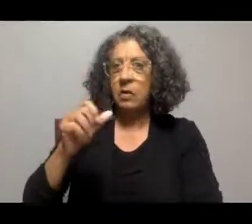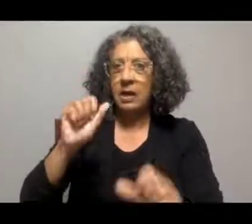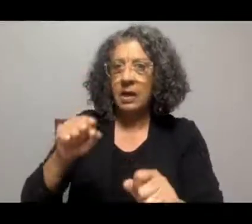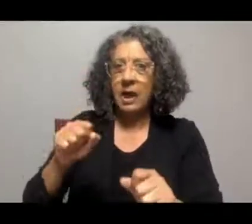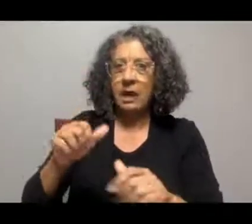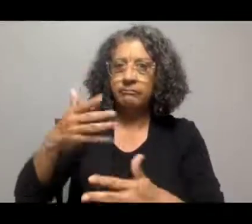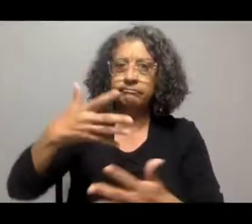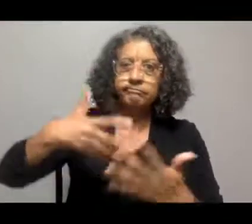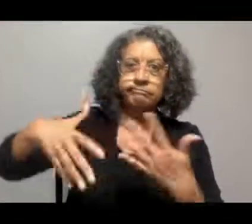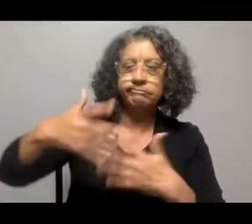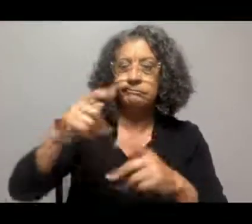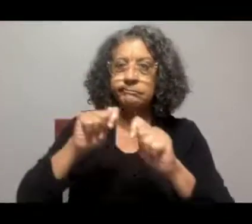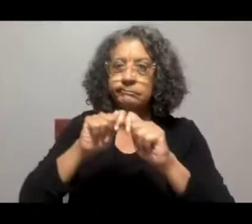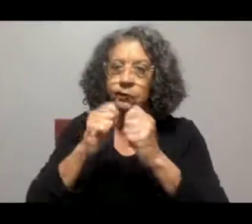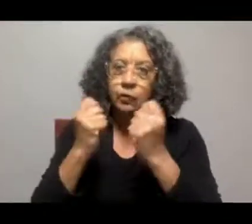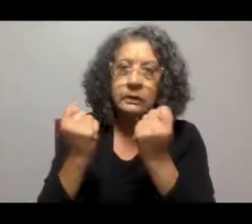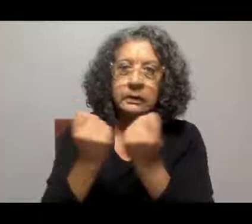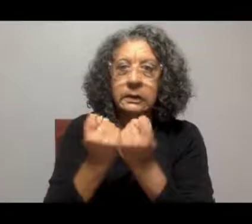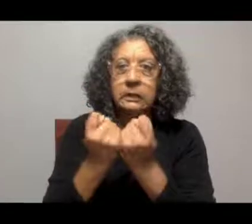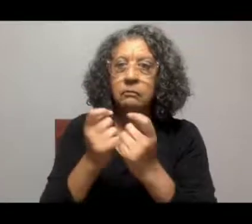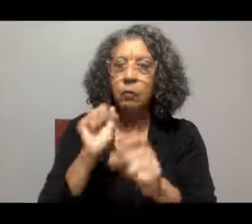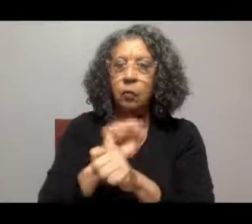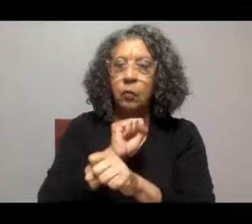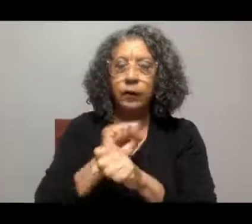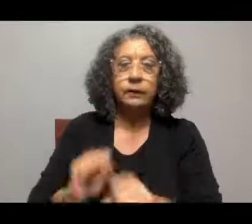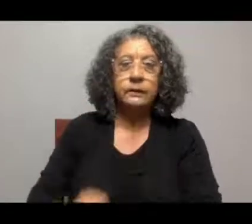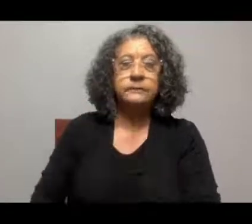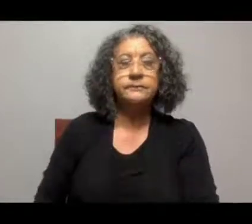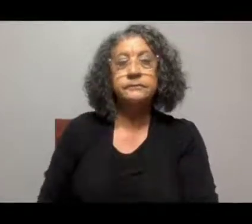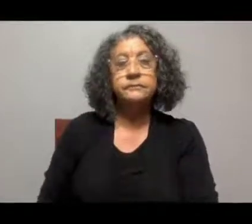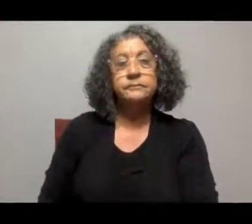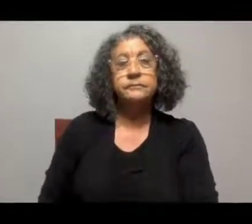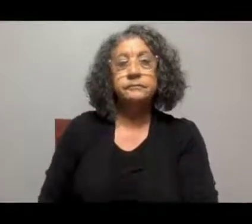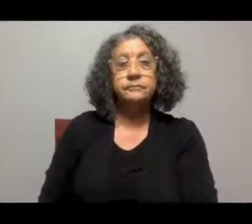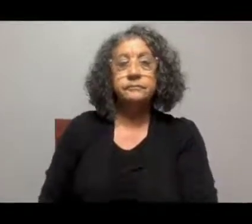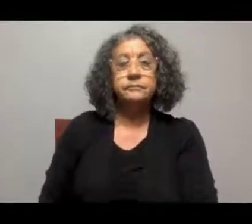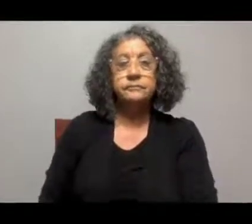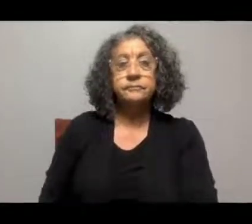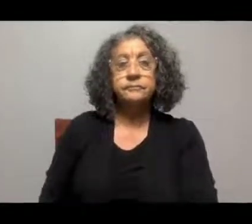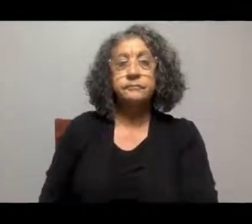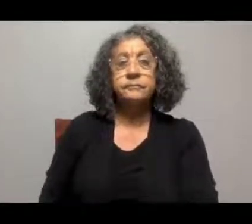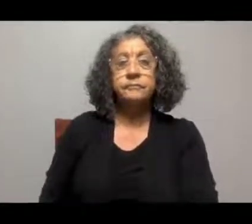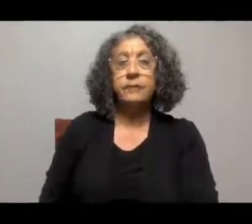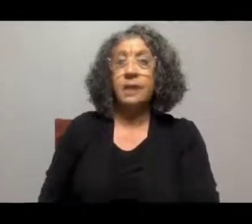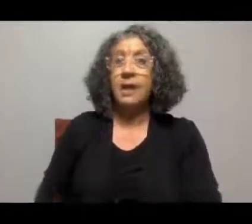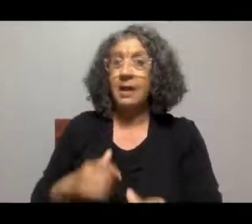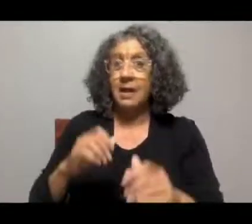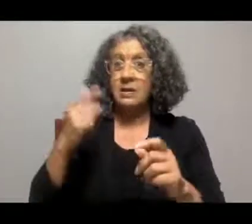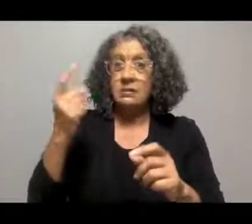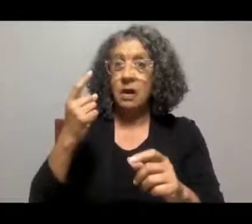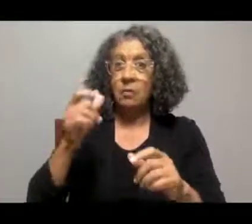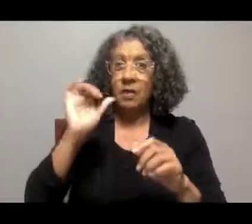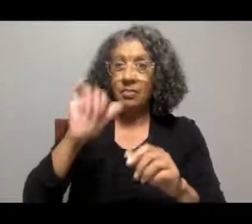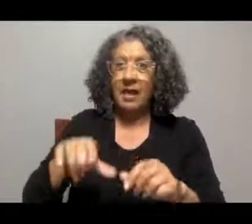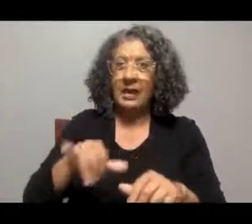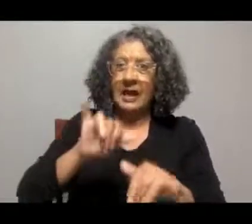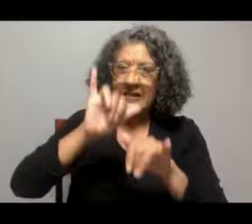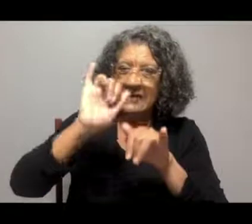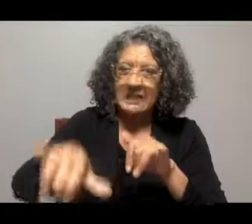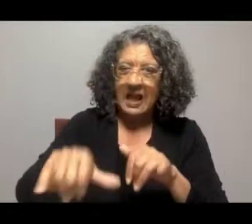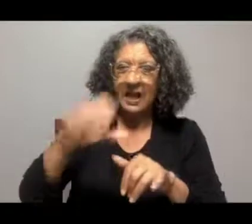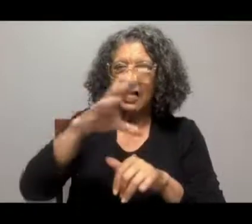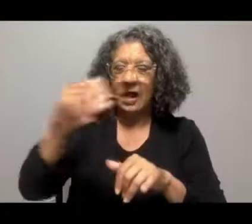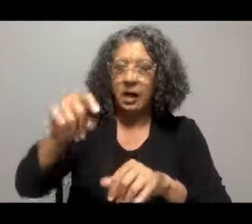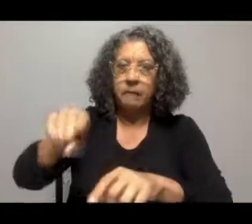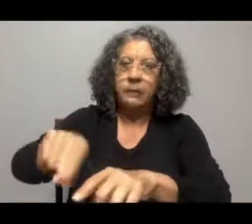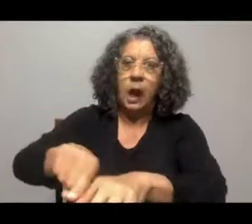someone who can be a part of the team and get involved in teamwork,